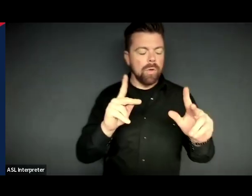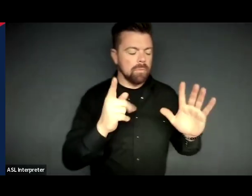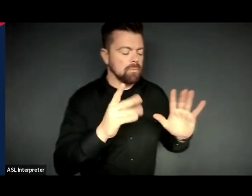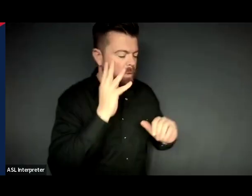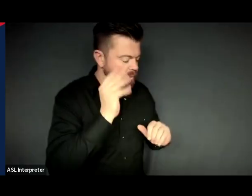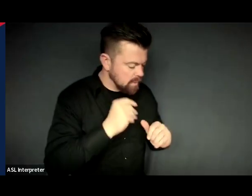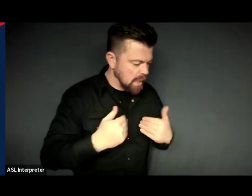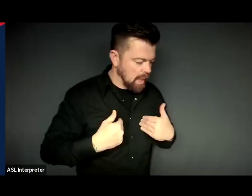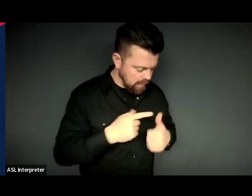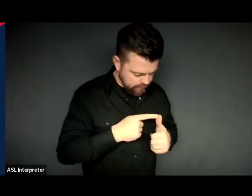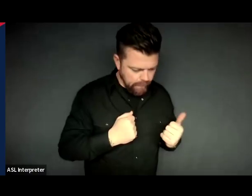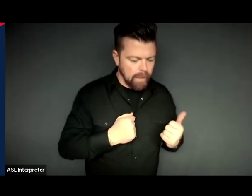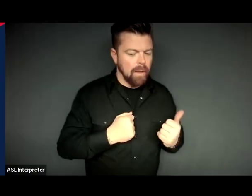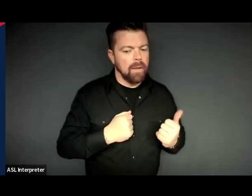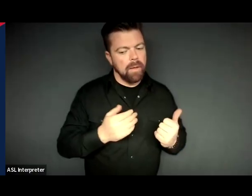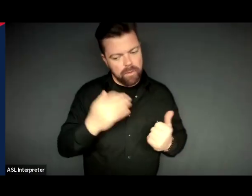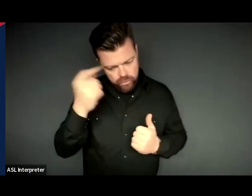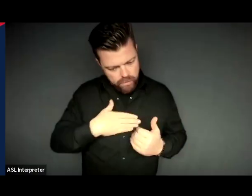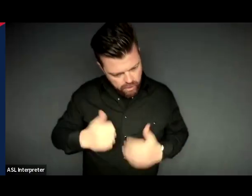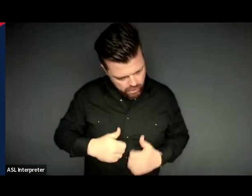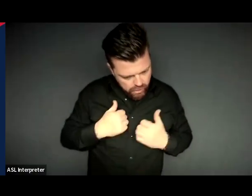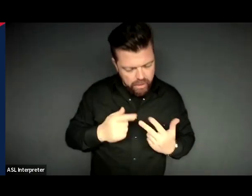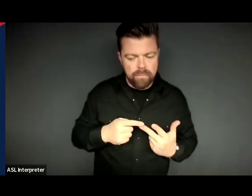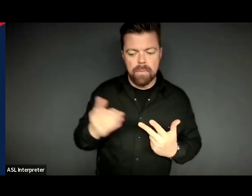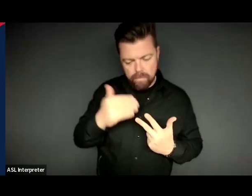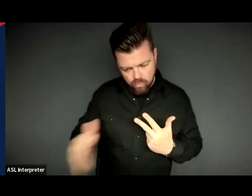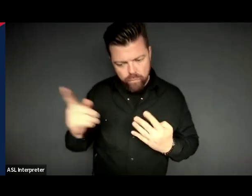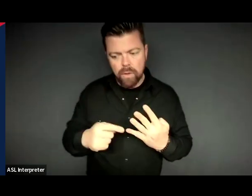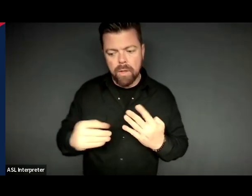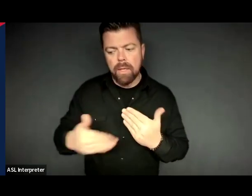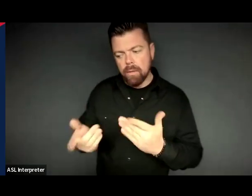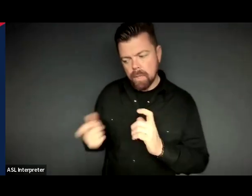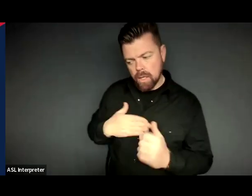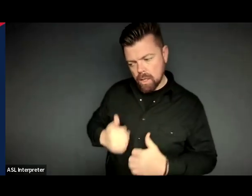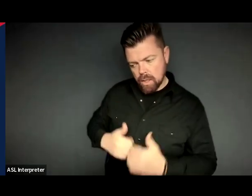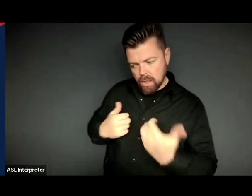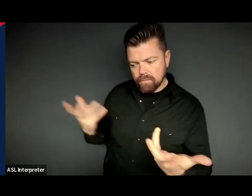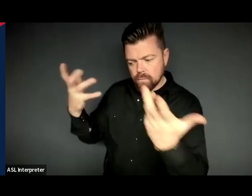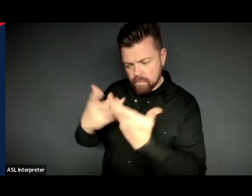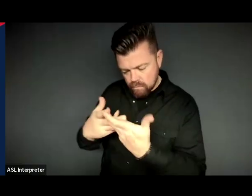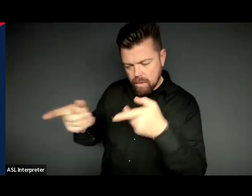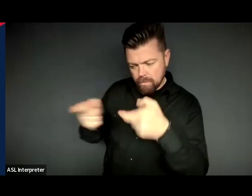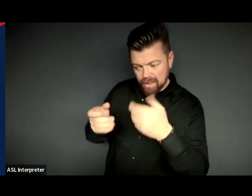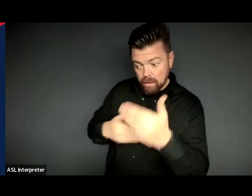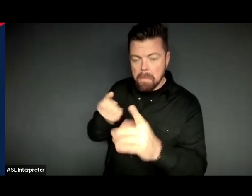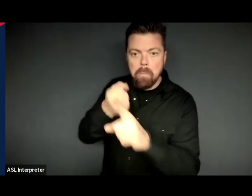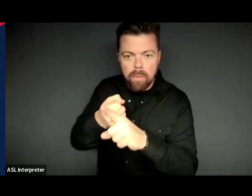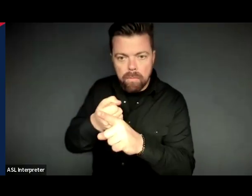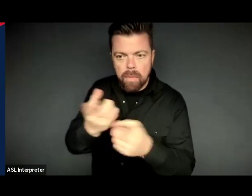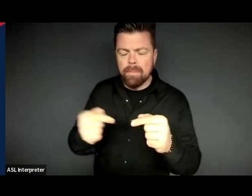is. I'm moving on. I've adapted to my life, and then boom, something happens. And, "Oh, I can't do that. I really